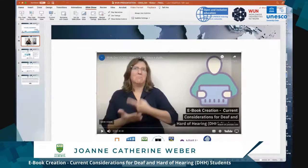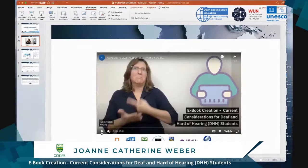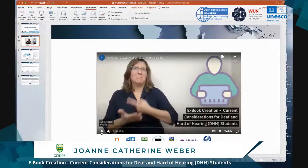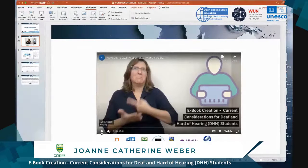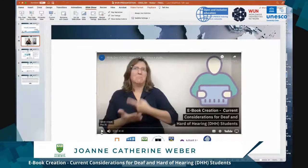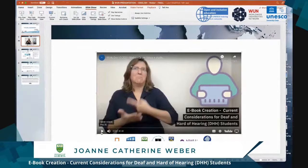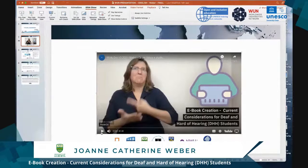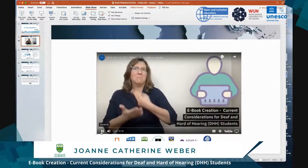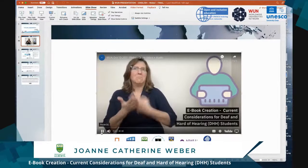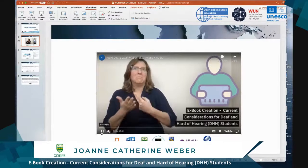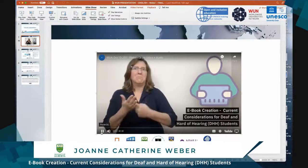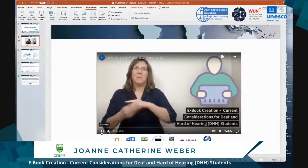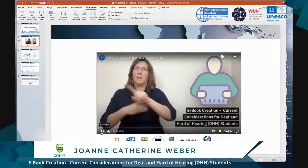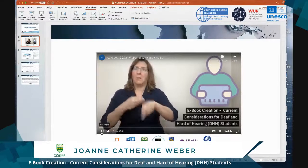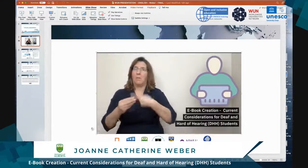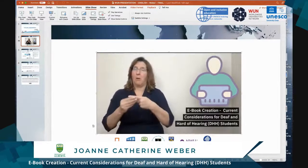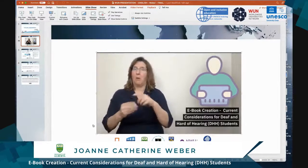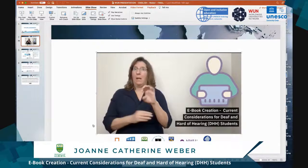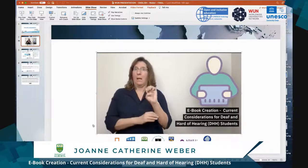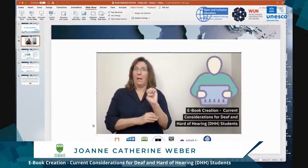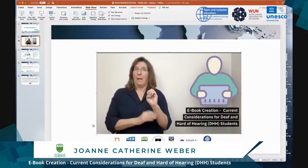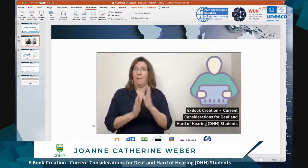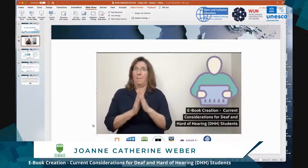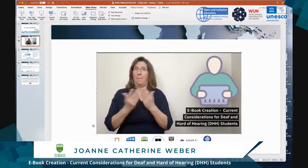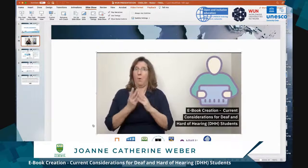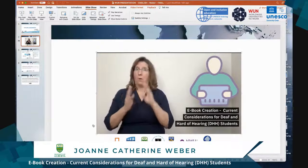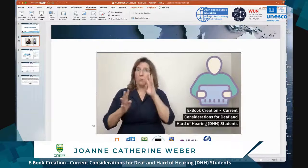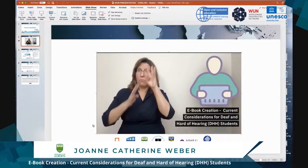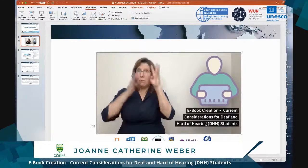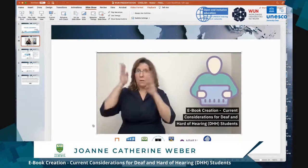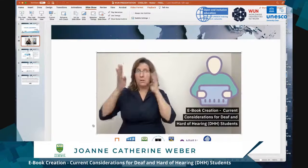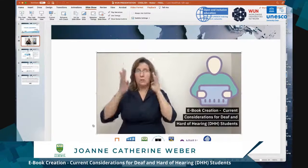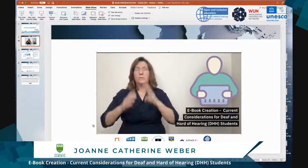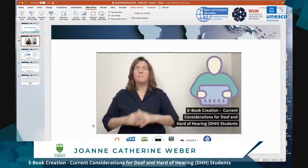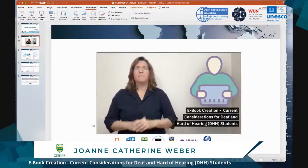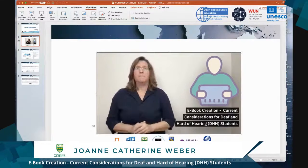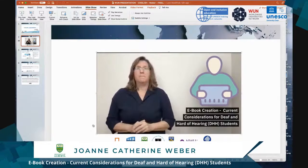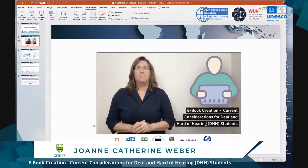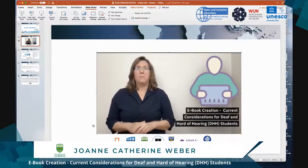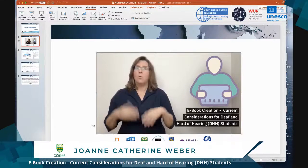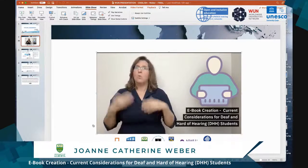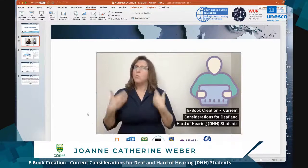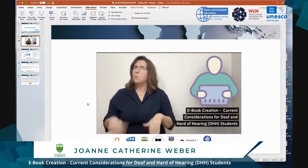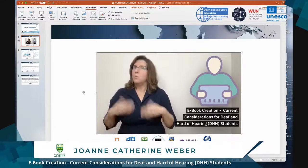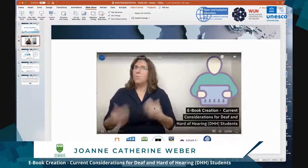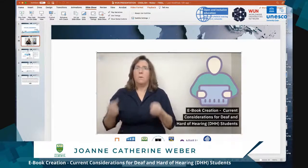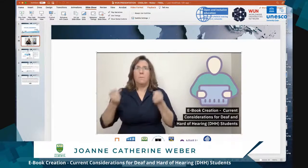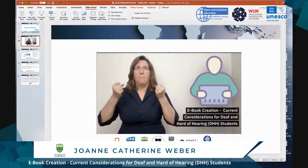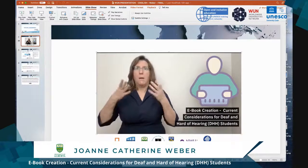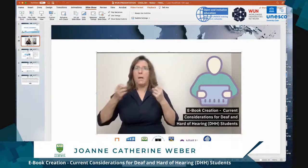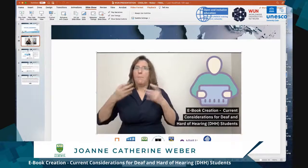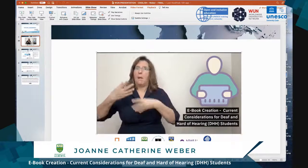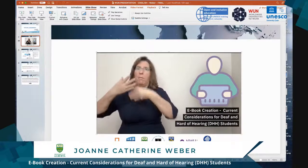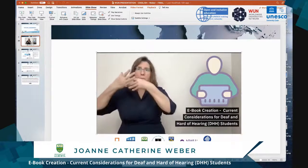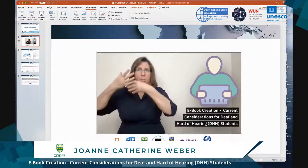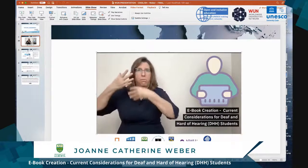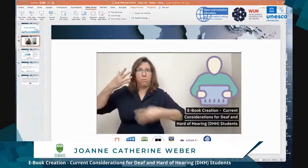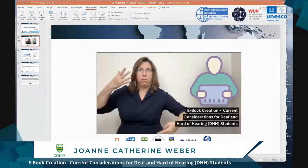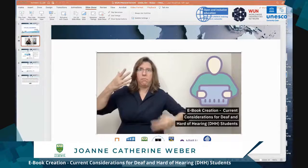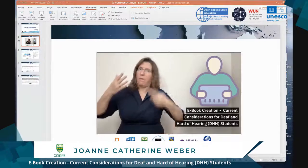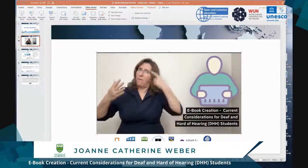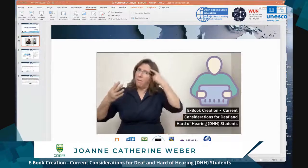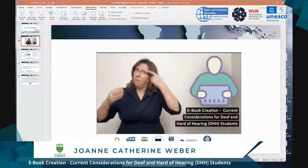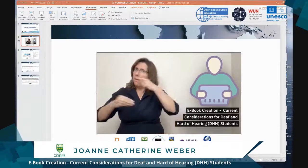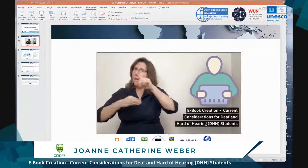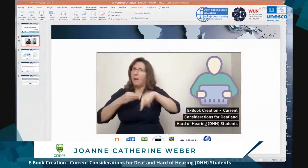fit their needs. Not all do. Presentations when looking to address the needs of deaf and hard of hearing learners. There is a long list